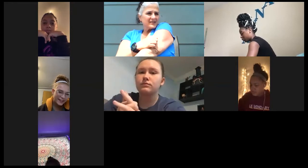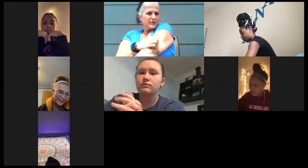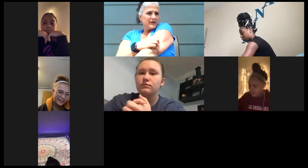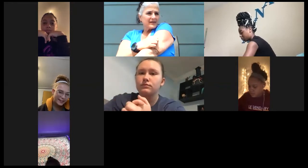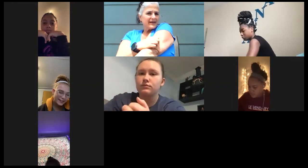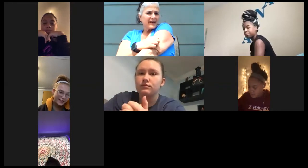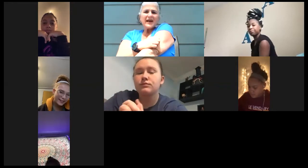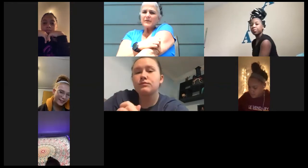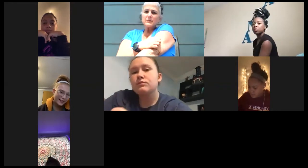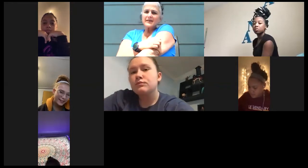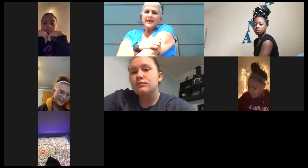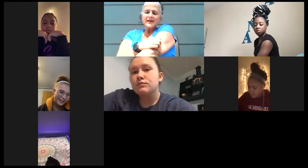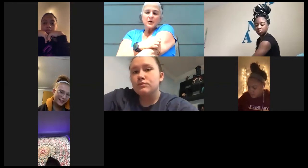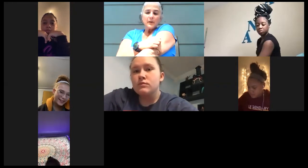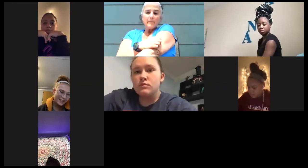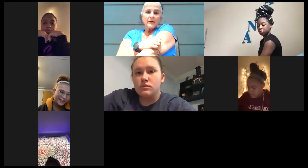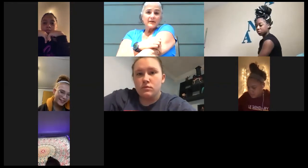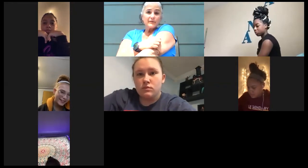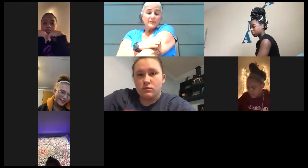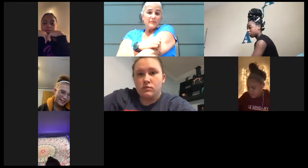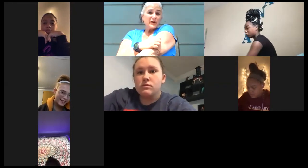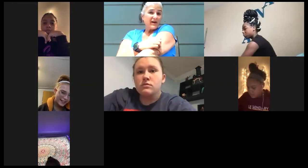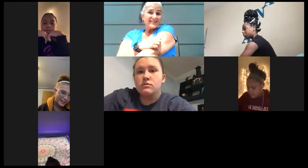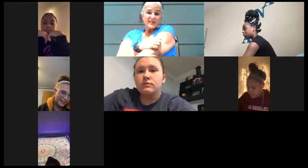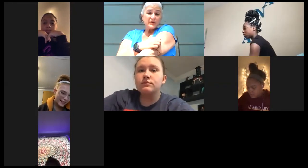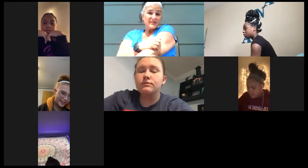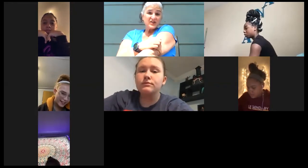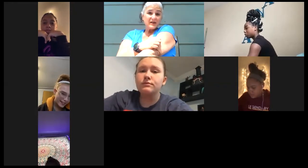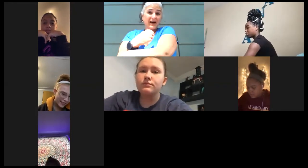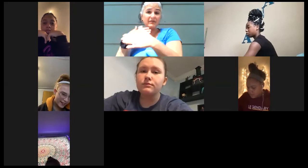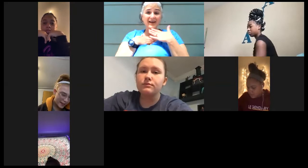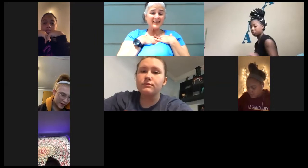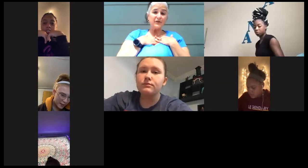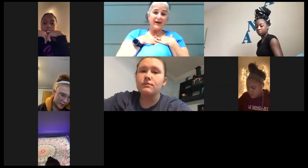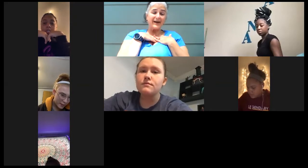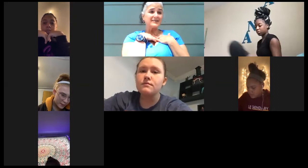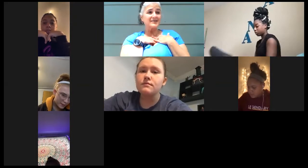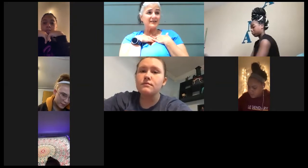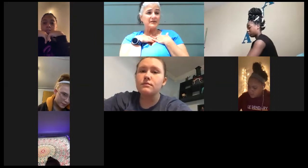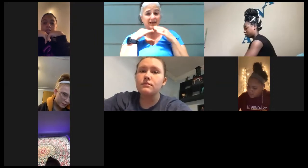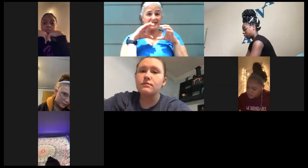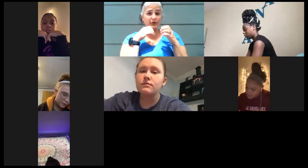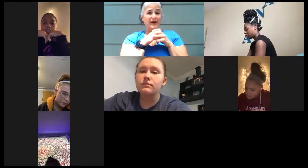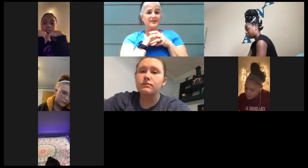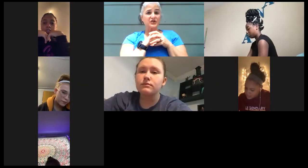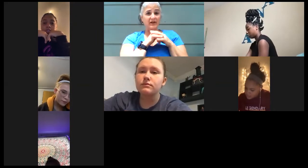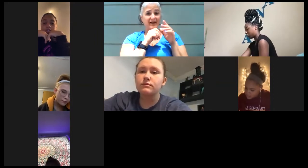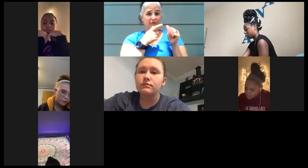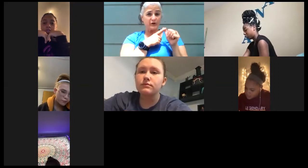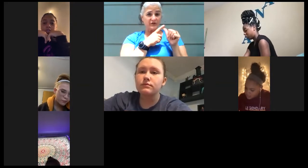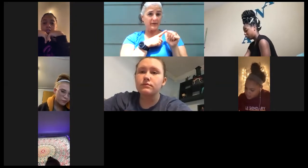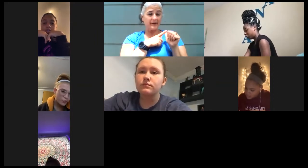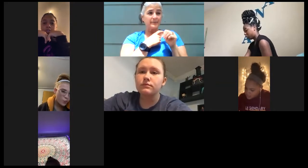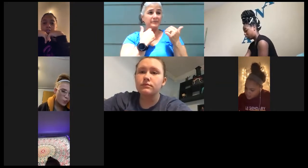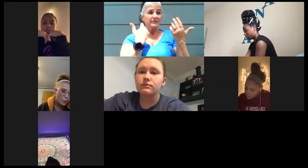want to say Sunday or Monday. I think I have them do Monday. But remember, class is pretty much my last day of class. Last day of class is